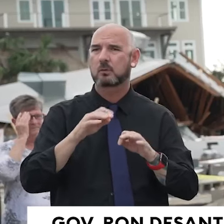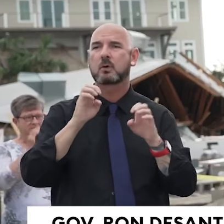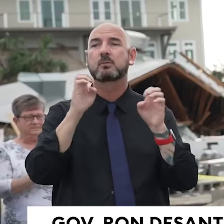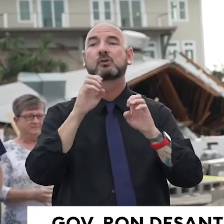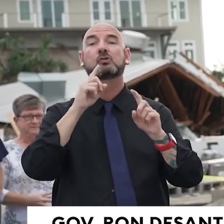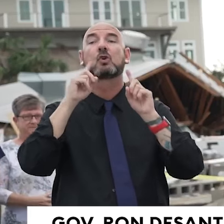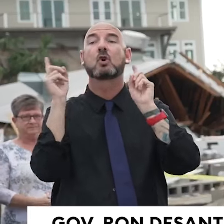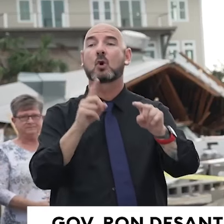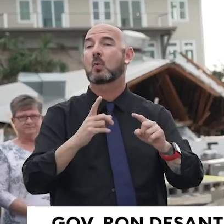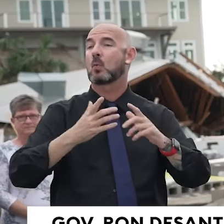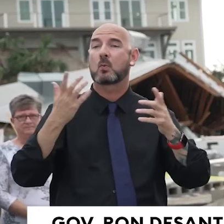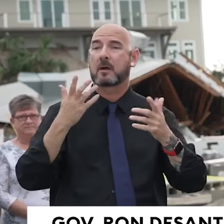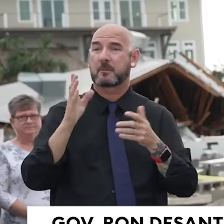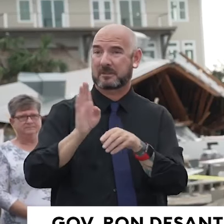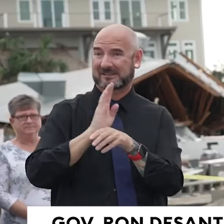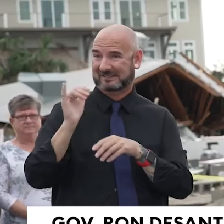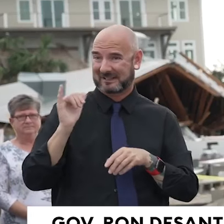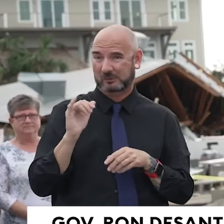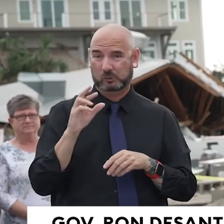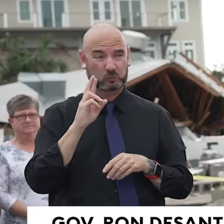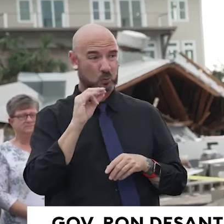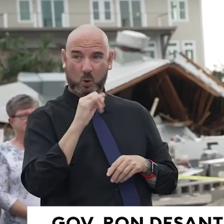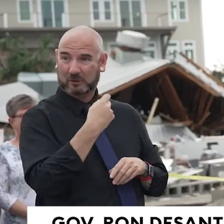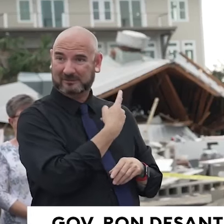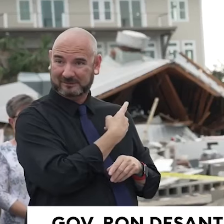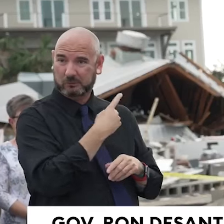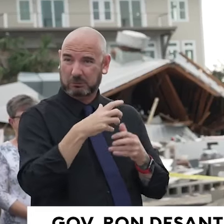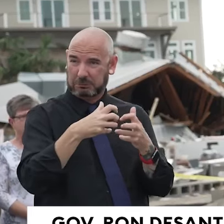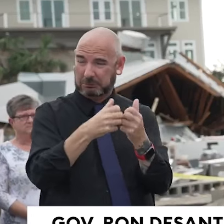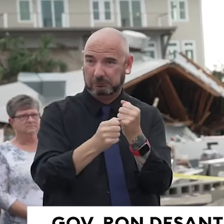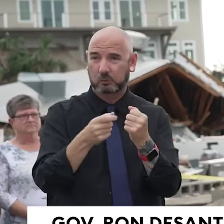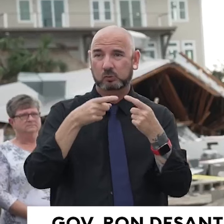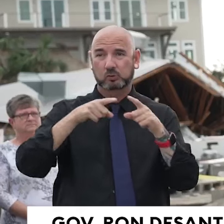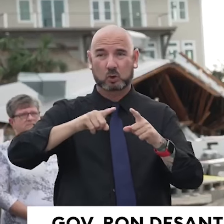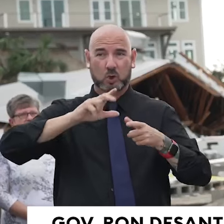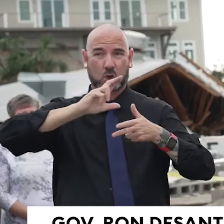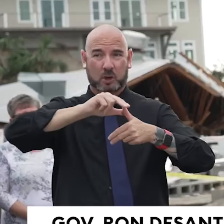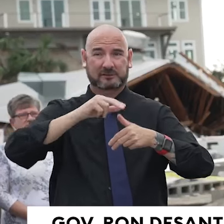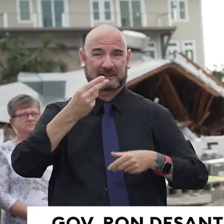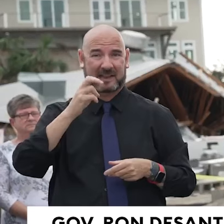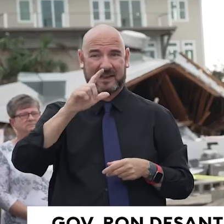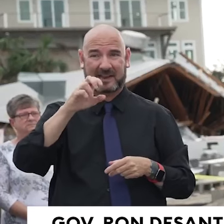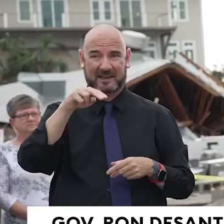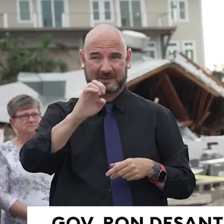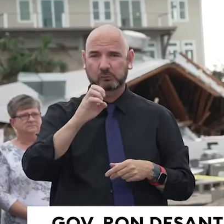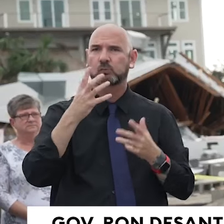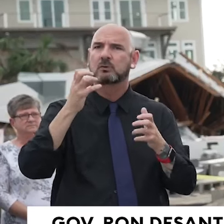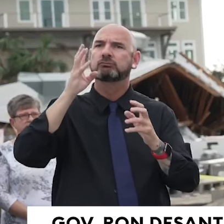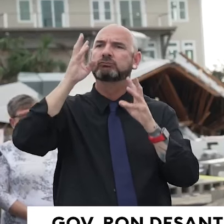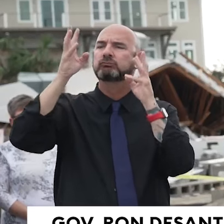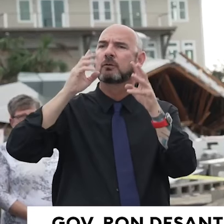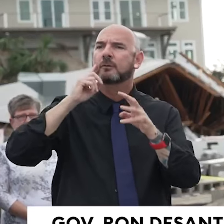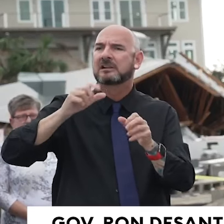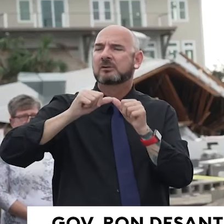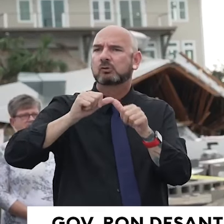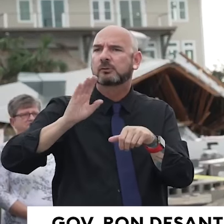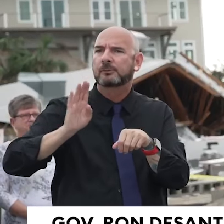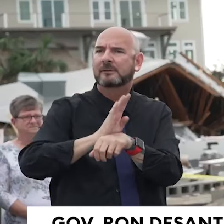that businesses like Roy's that were devastated in Hurricane Helene and want to be creative can stay in